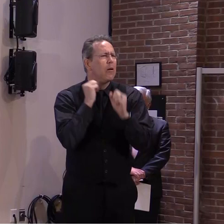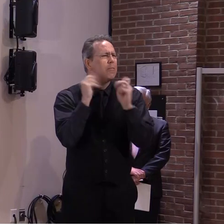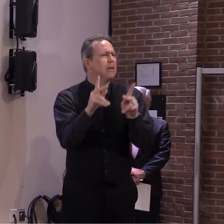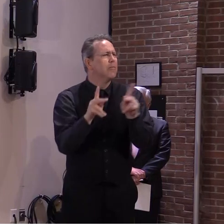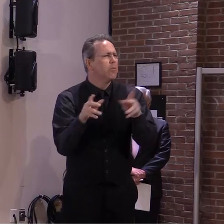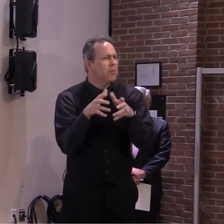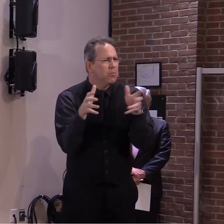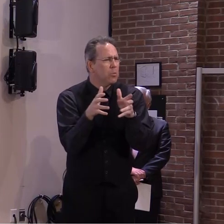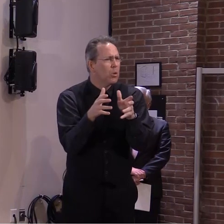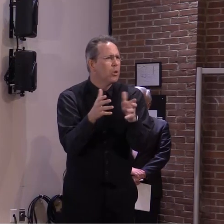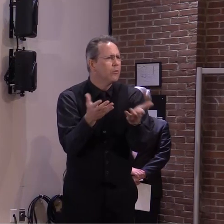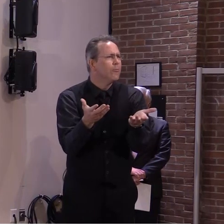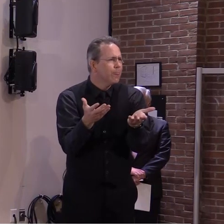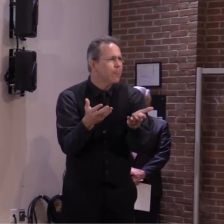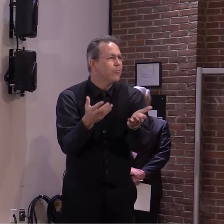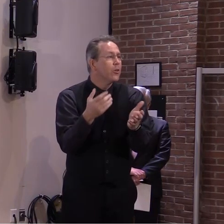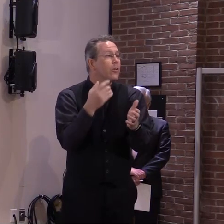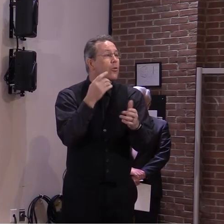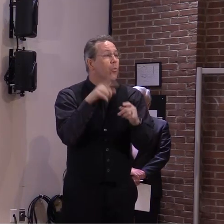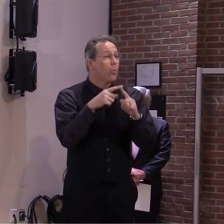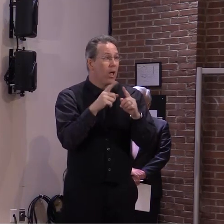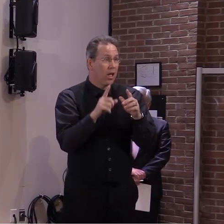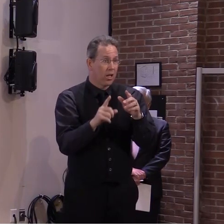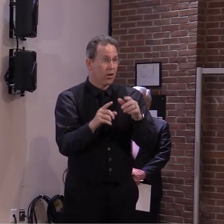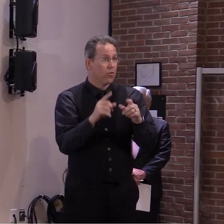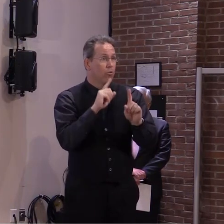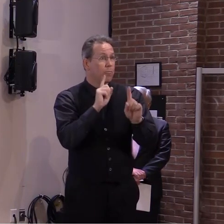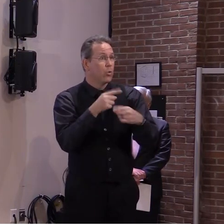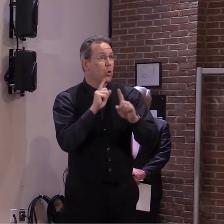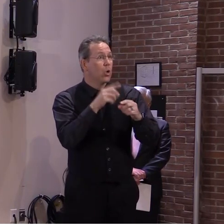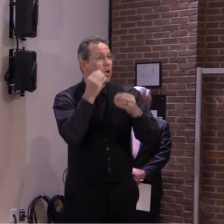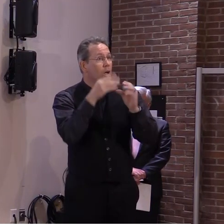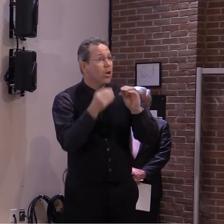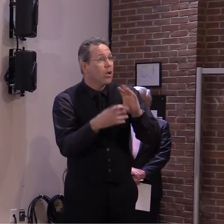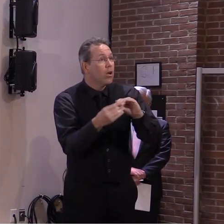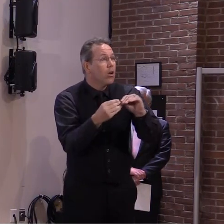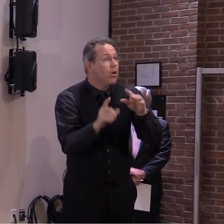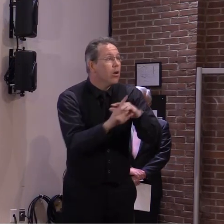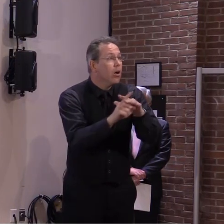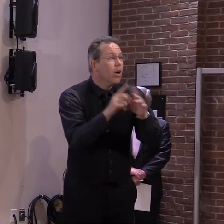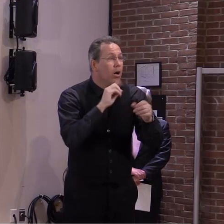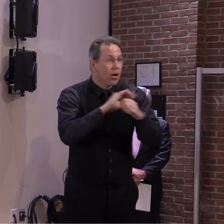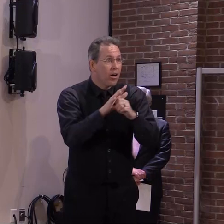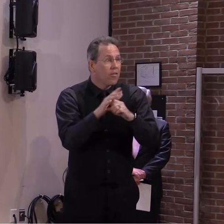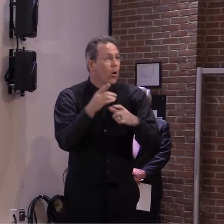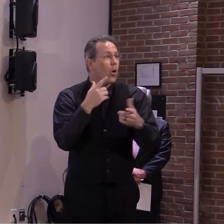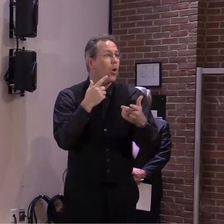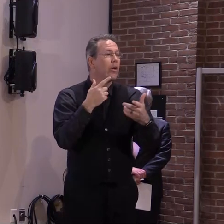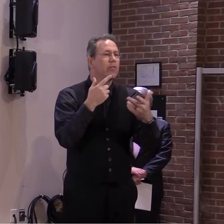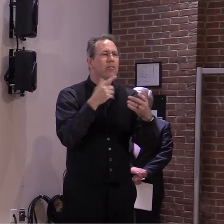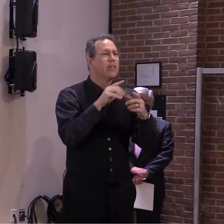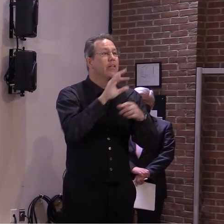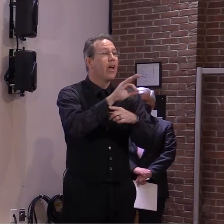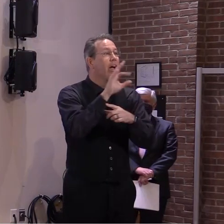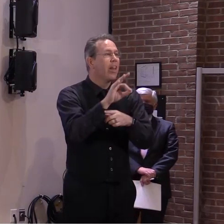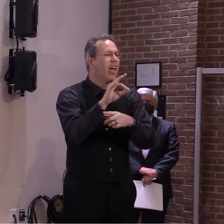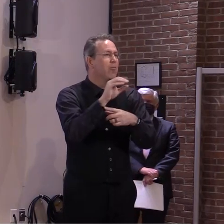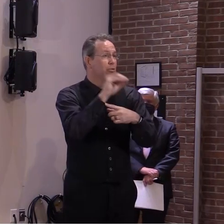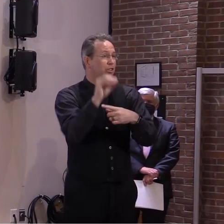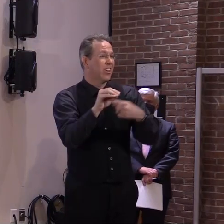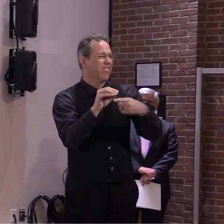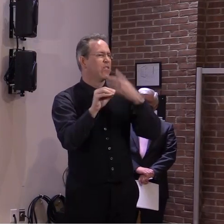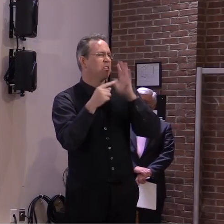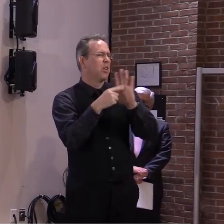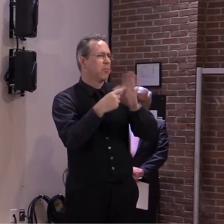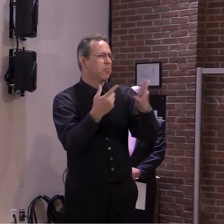95%, it leaves very few people in the unvaccinated category and means that the risk of re-identification